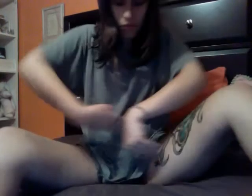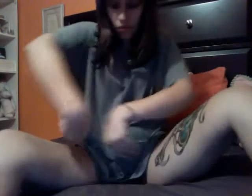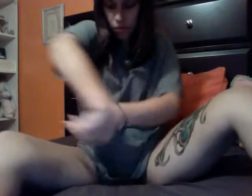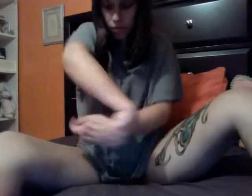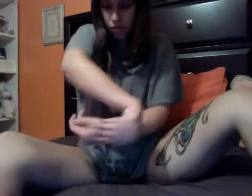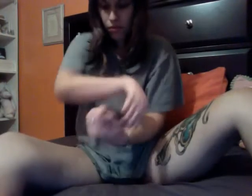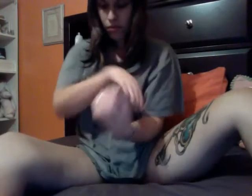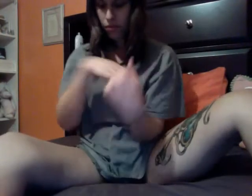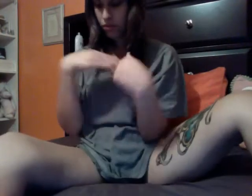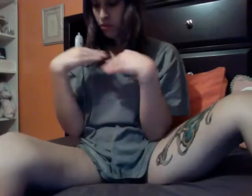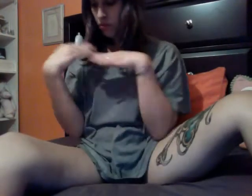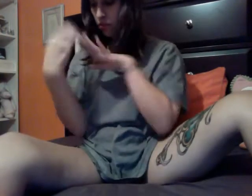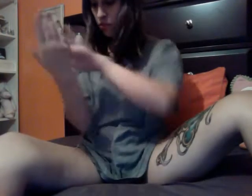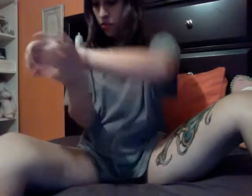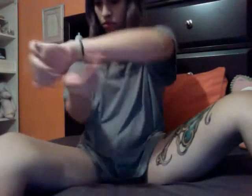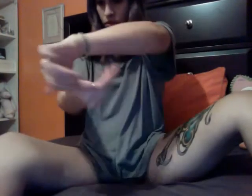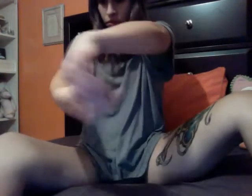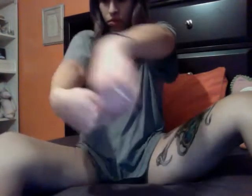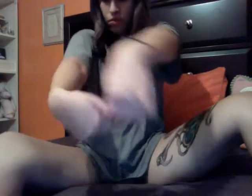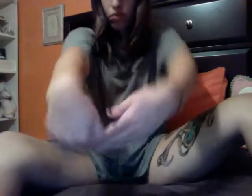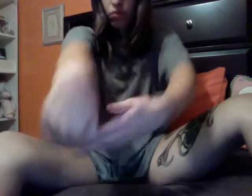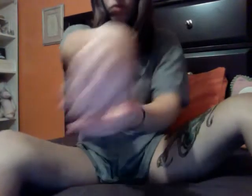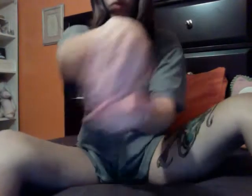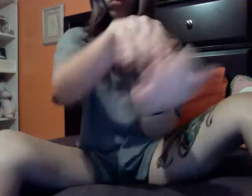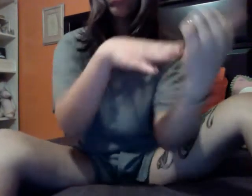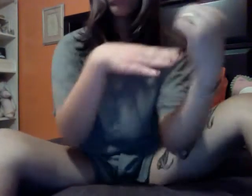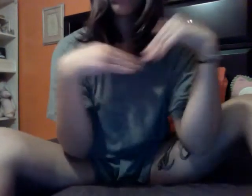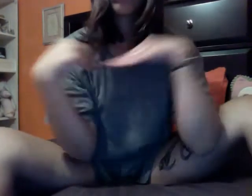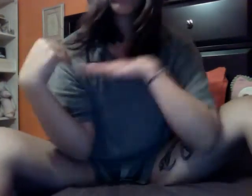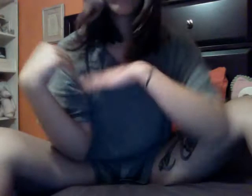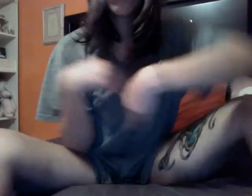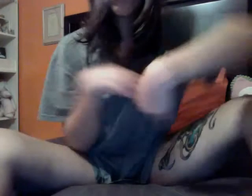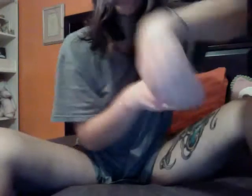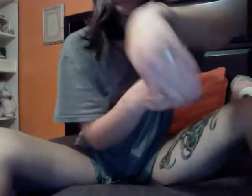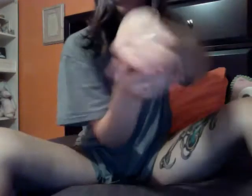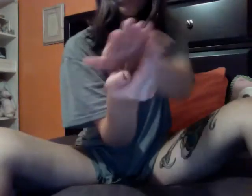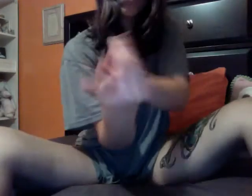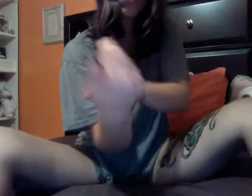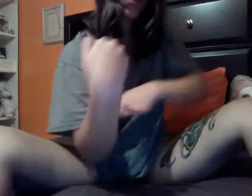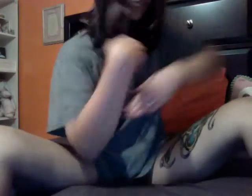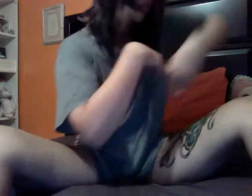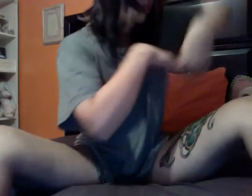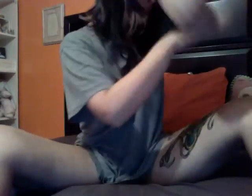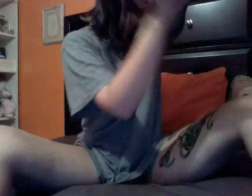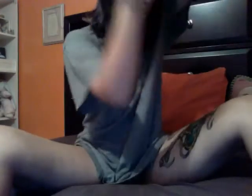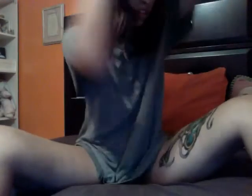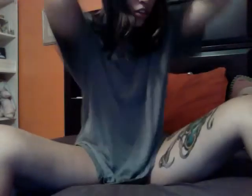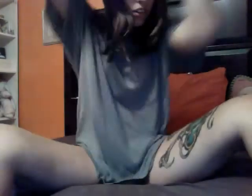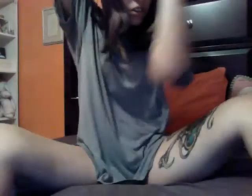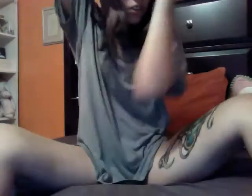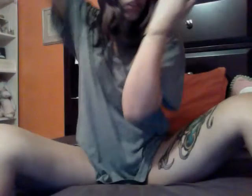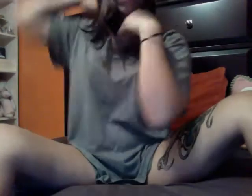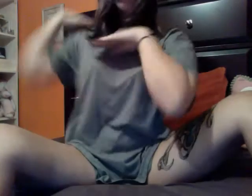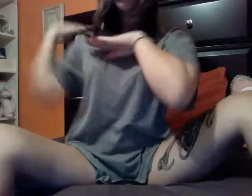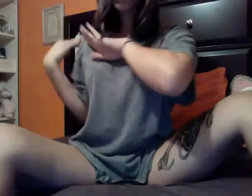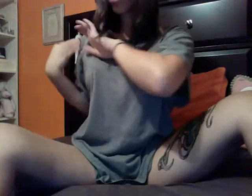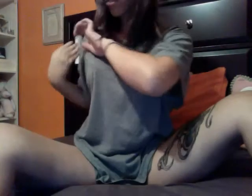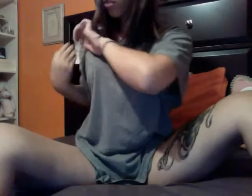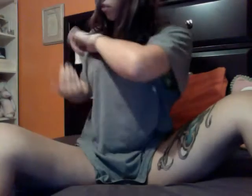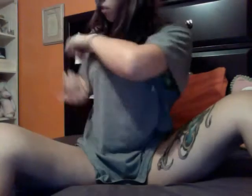me better than my favorite sweater. And I know that love is mean, and love hurts. But I